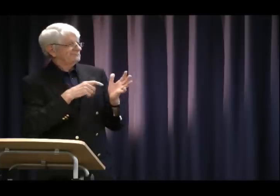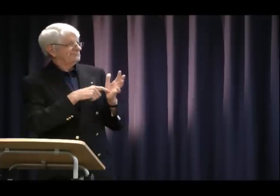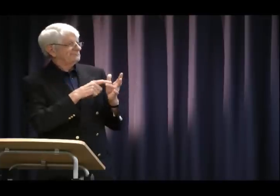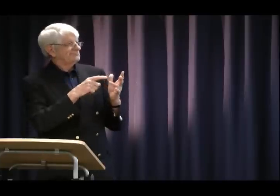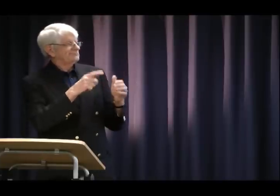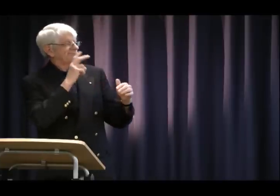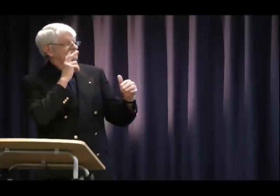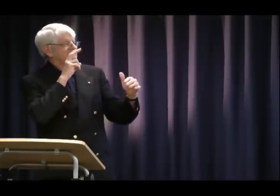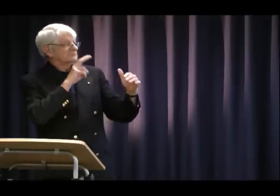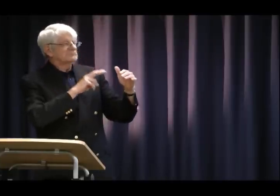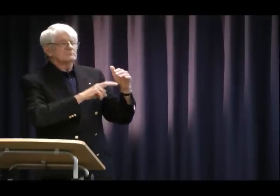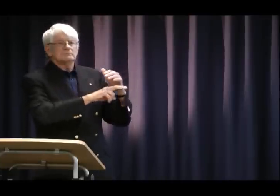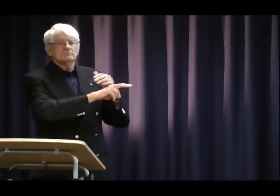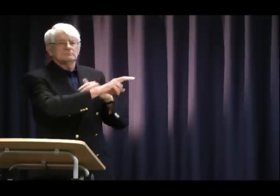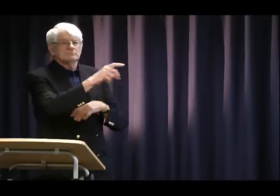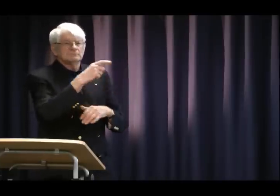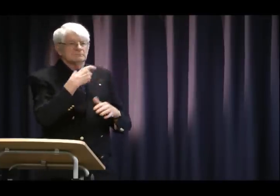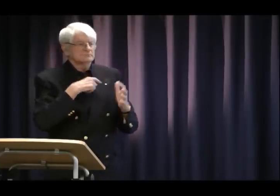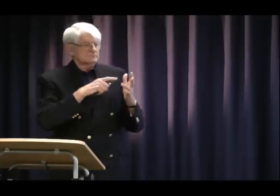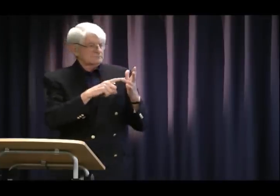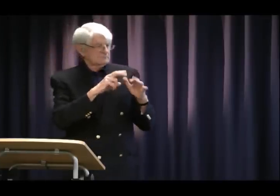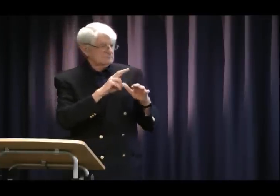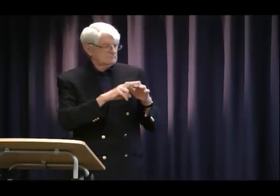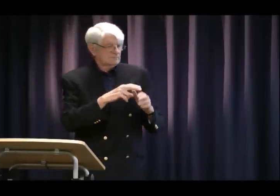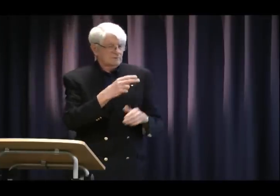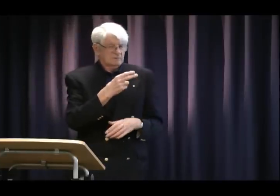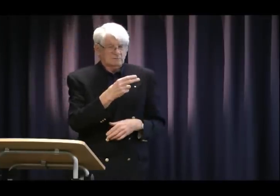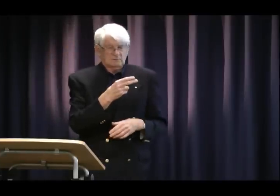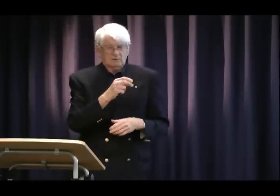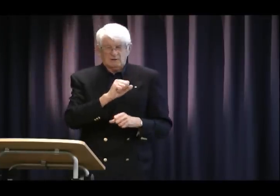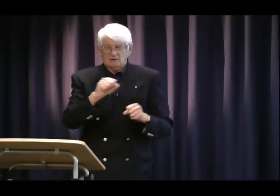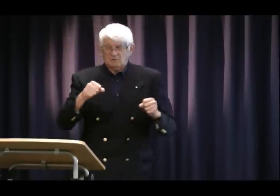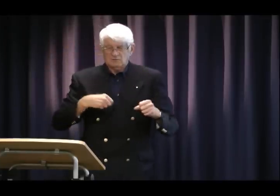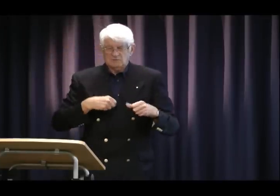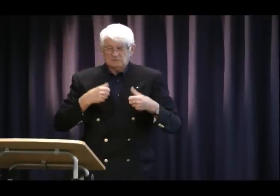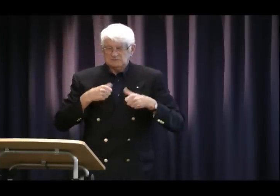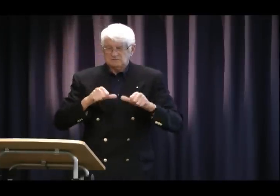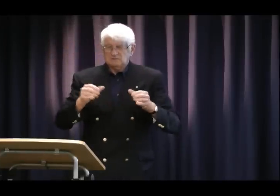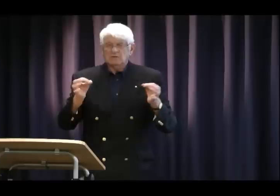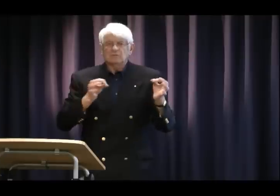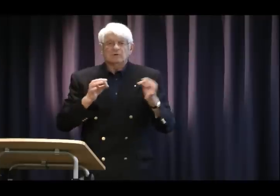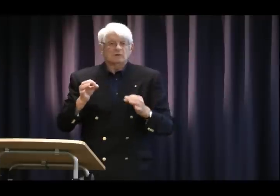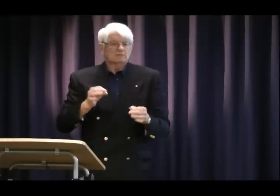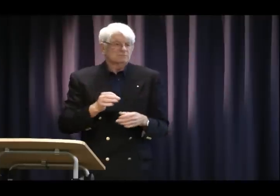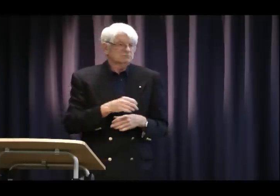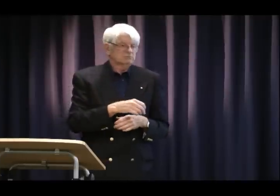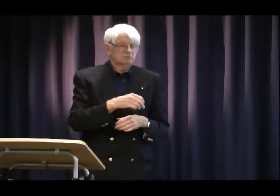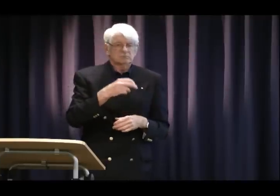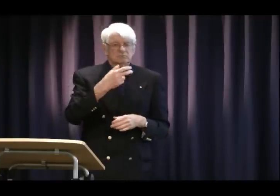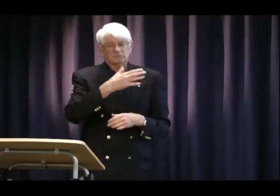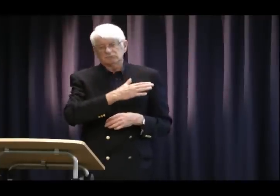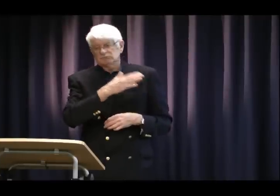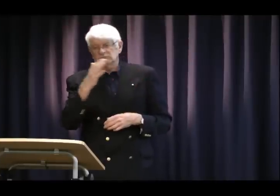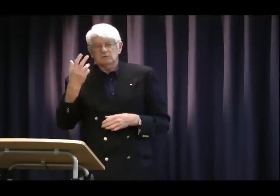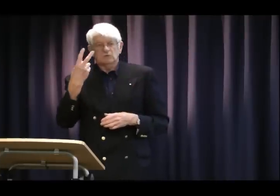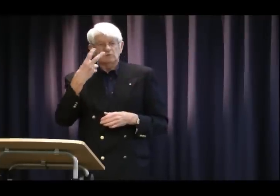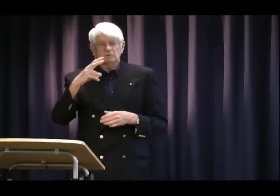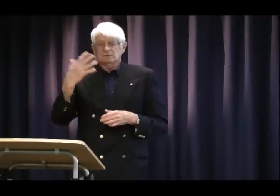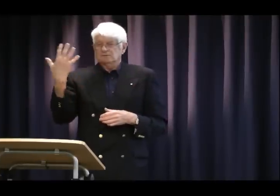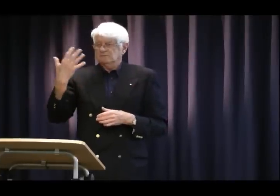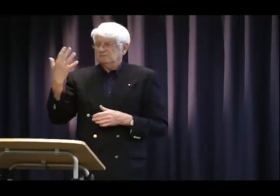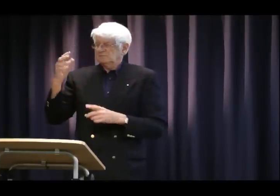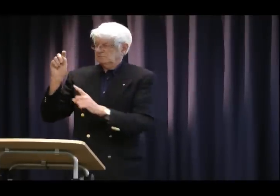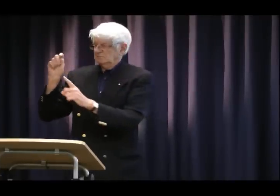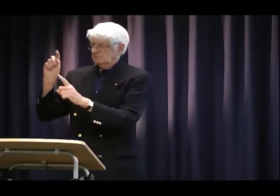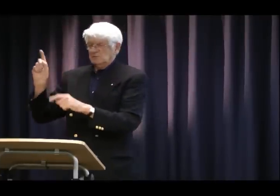in where we are currently, but we really do need to look at our future, look at our strategic